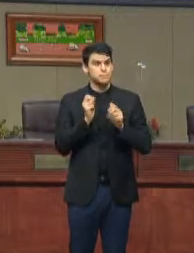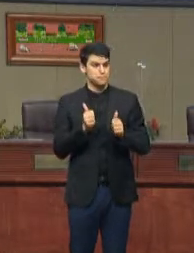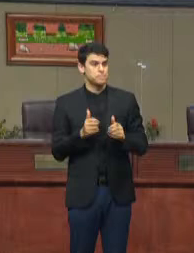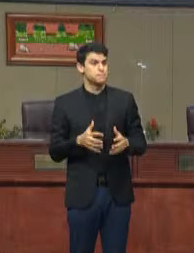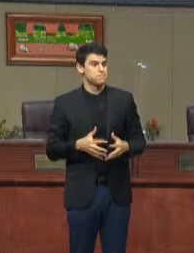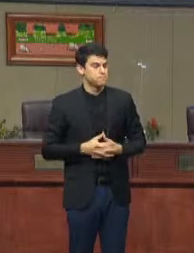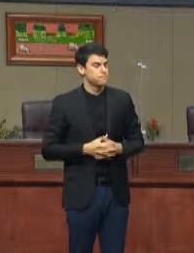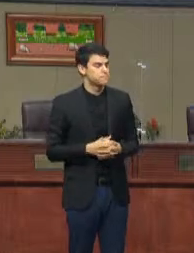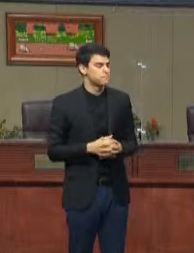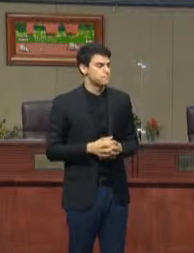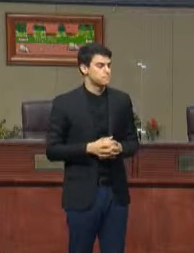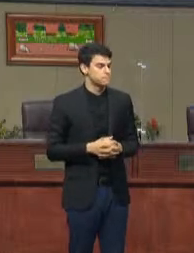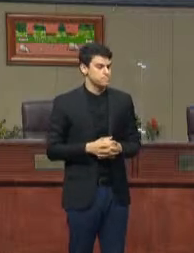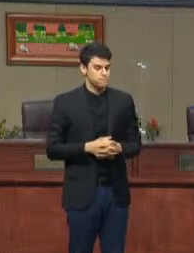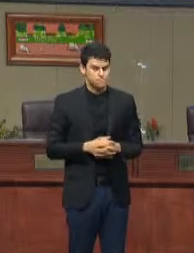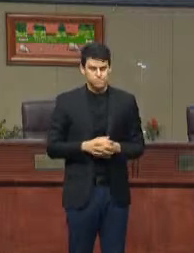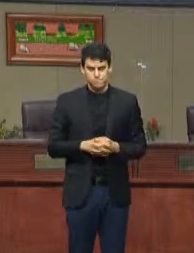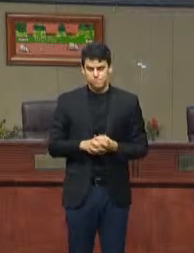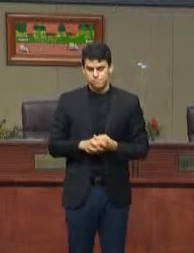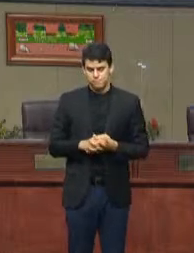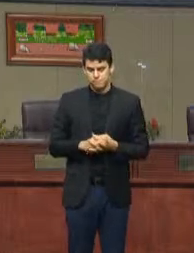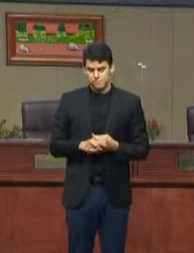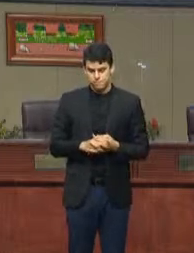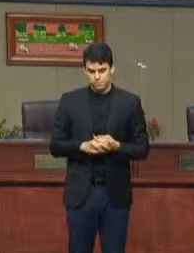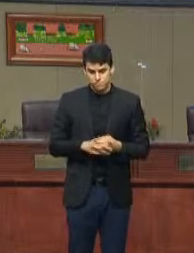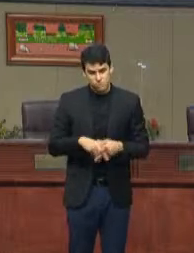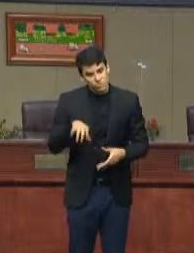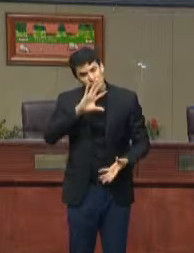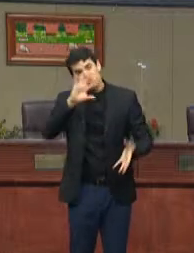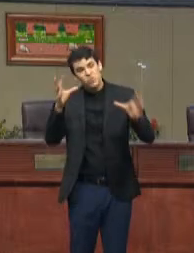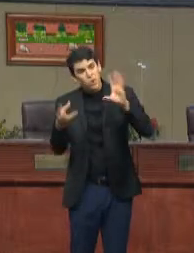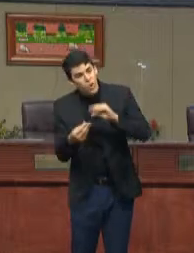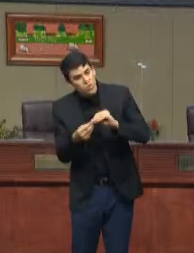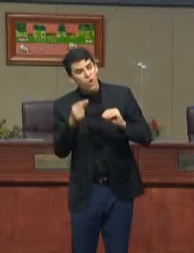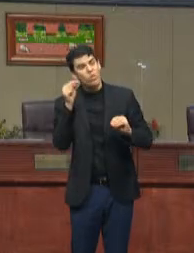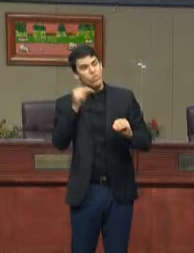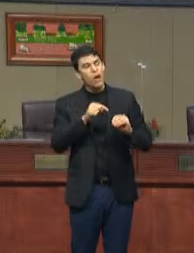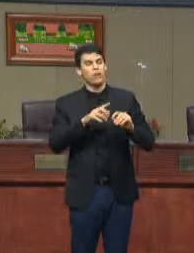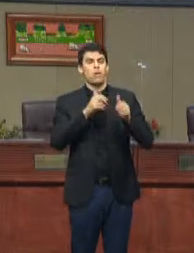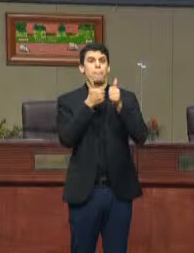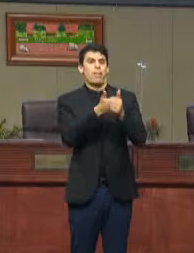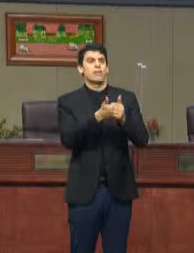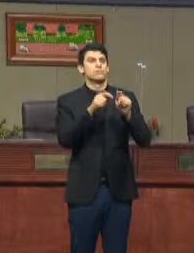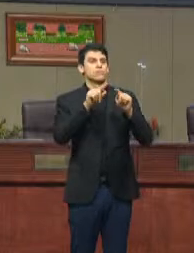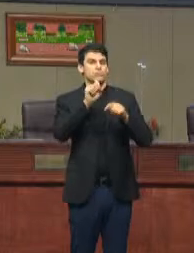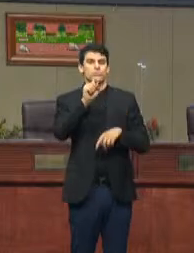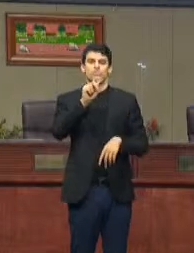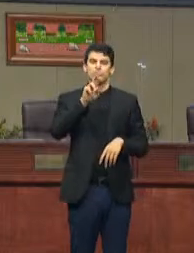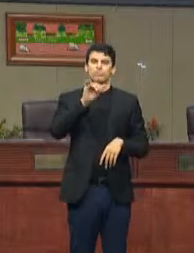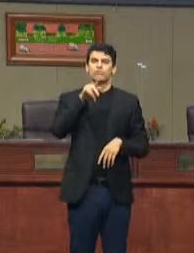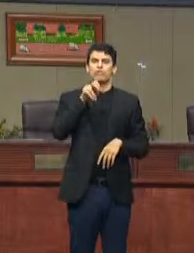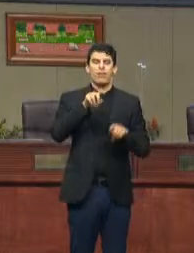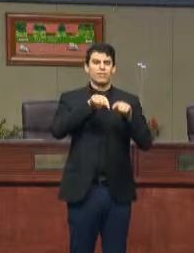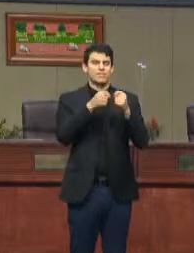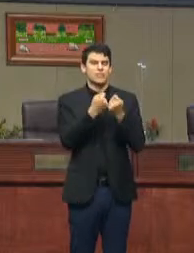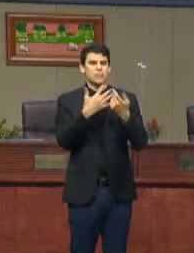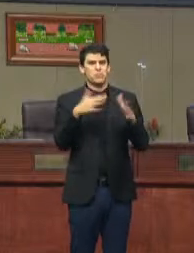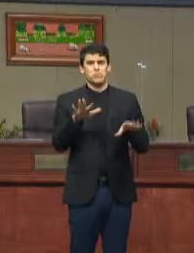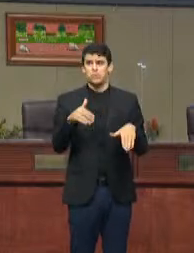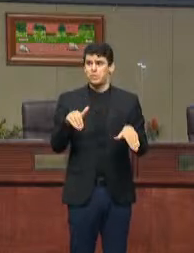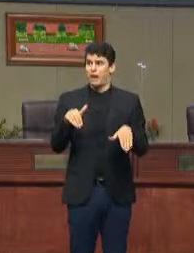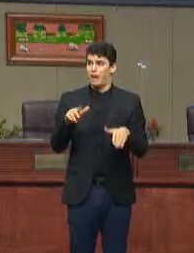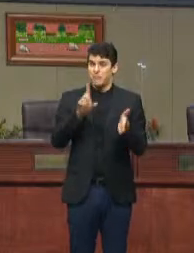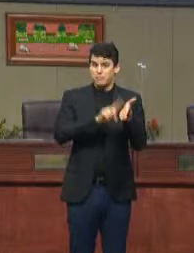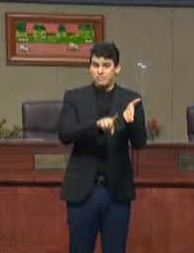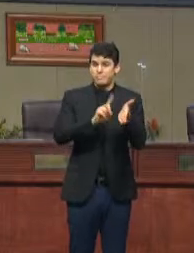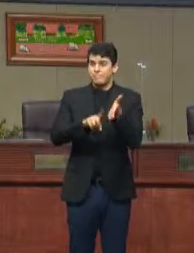protocols. Overall, our compliance strike teams have made nearly 10,000 inspections since